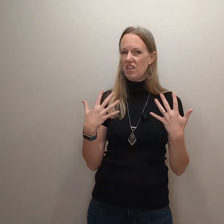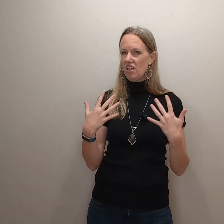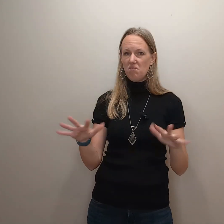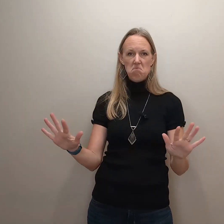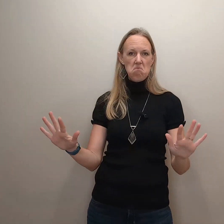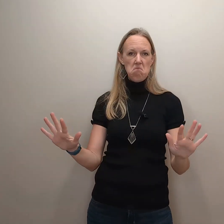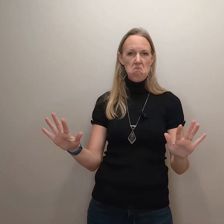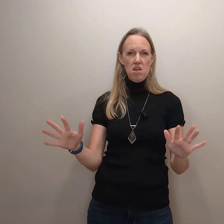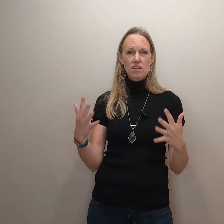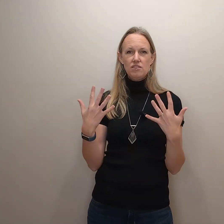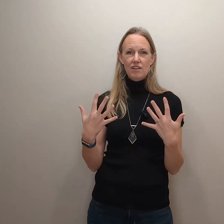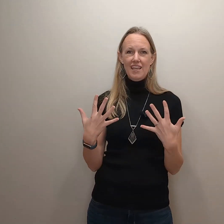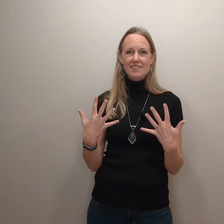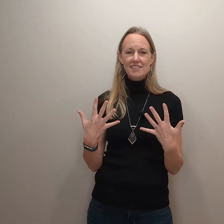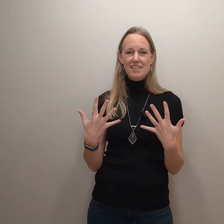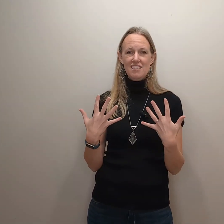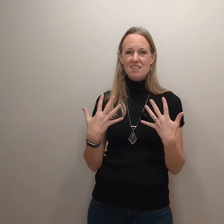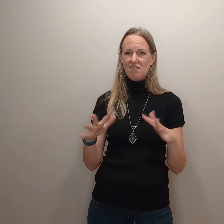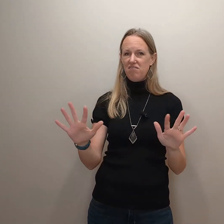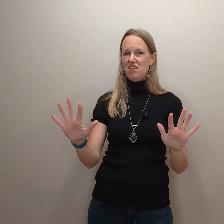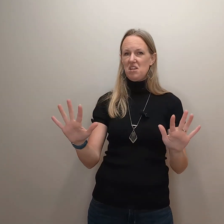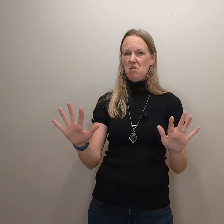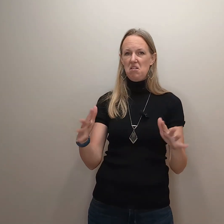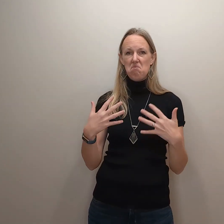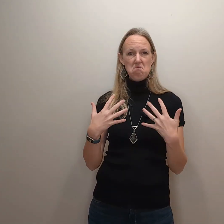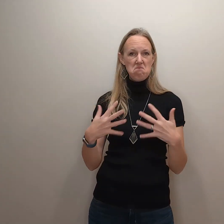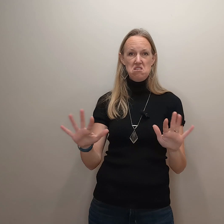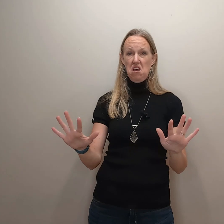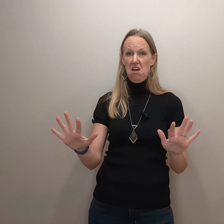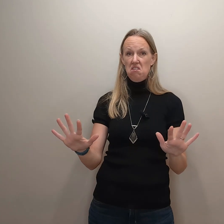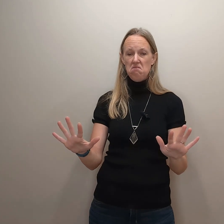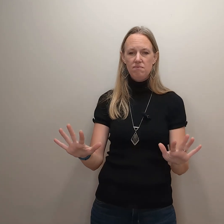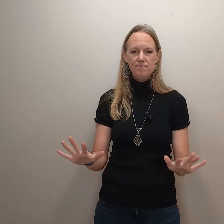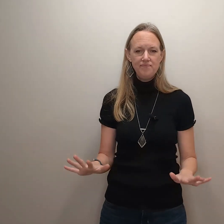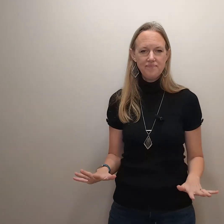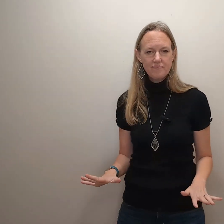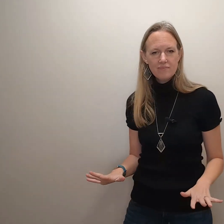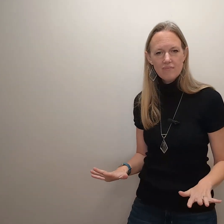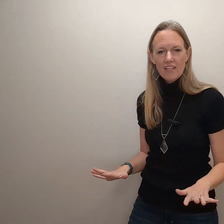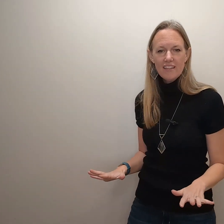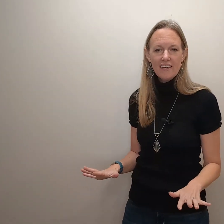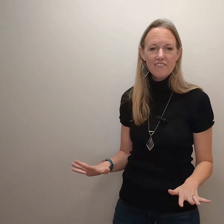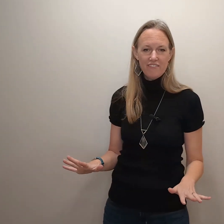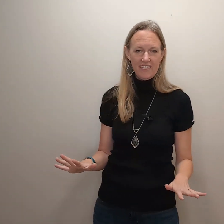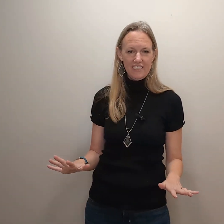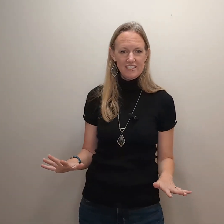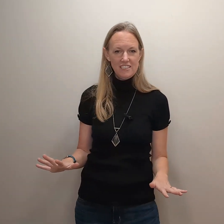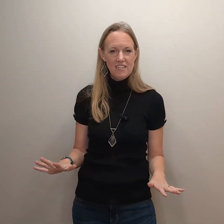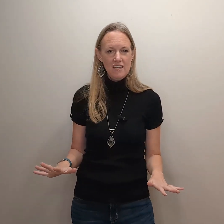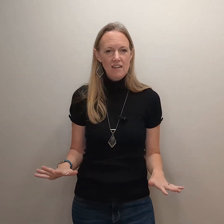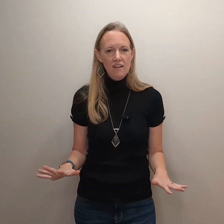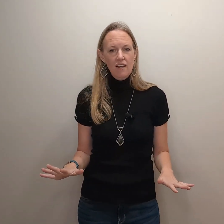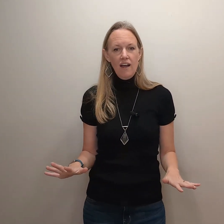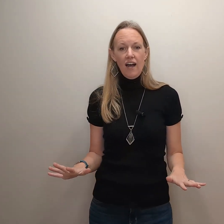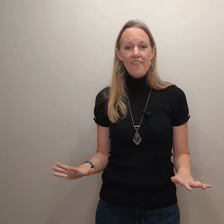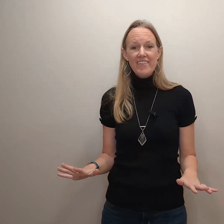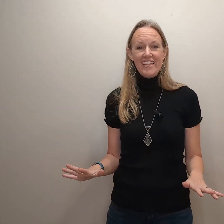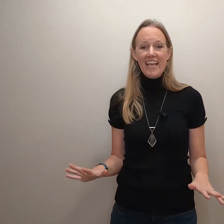Okay? So hands in, and then flick them out. Done. They're finished. The King